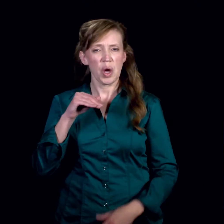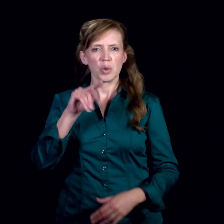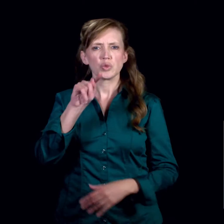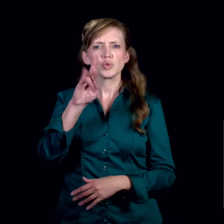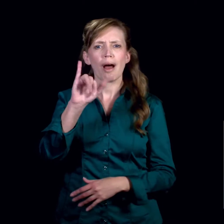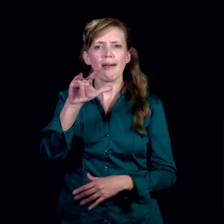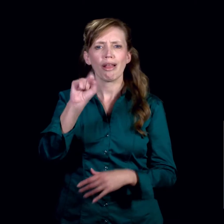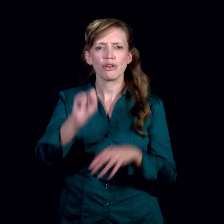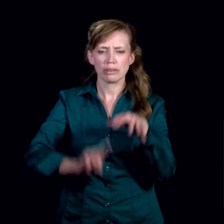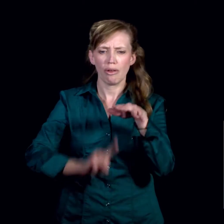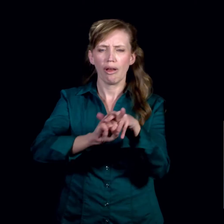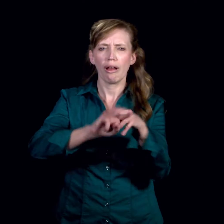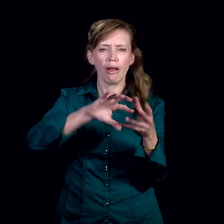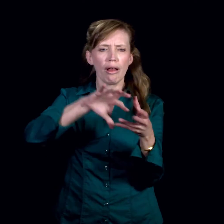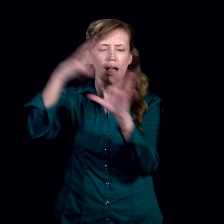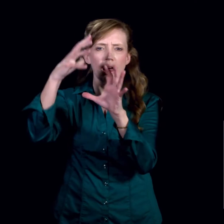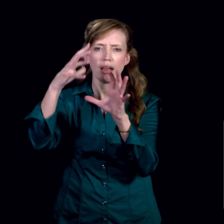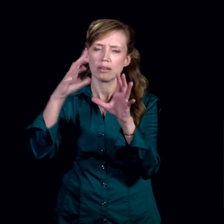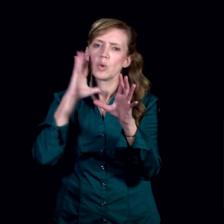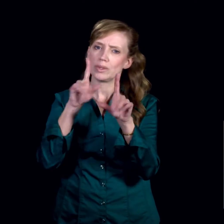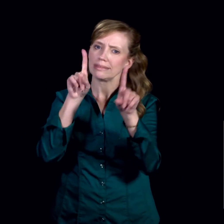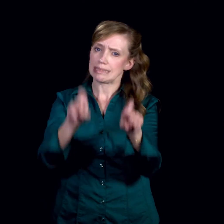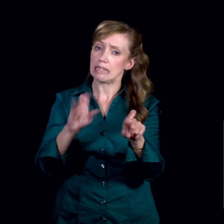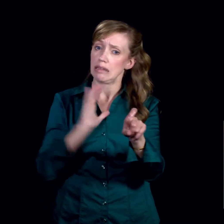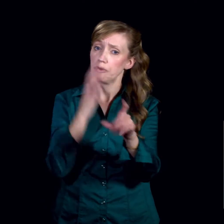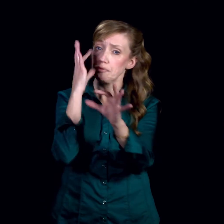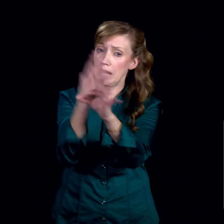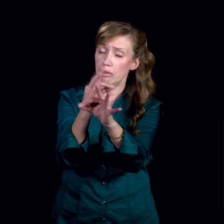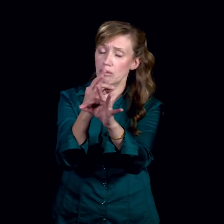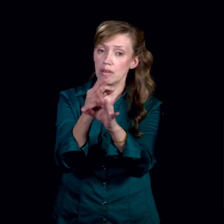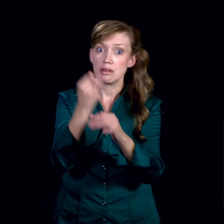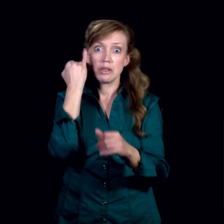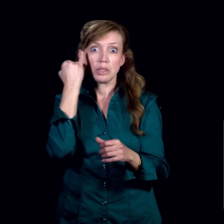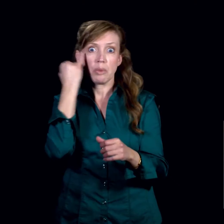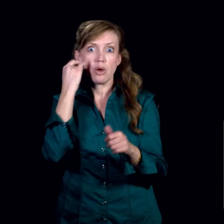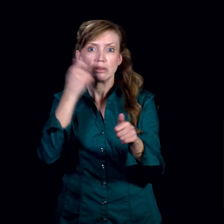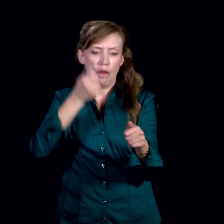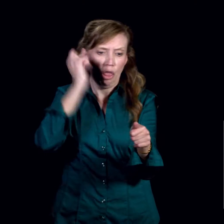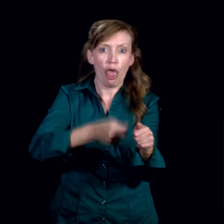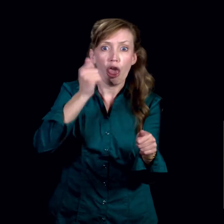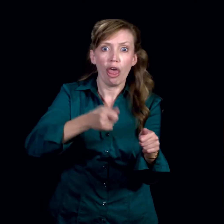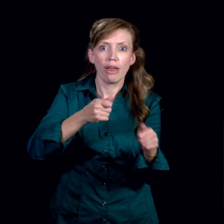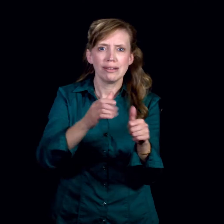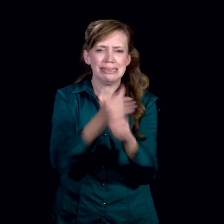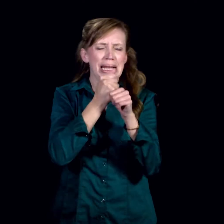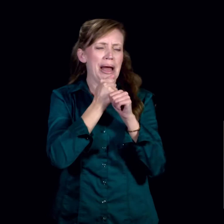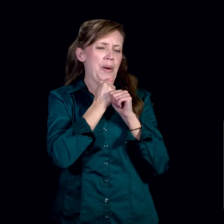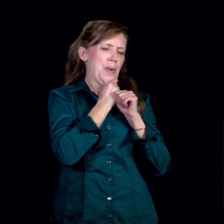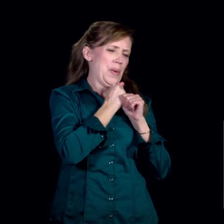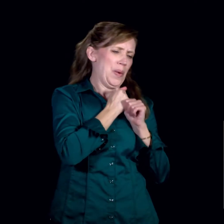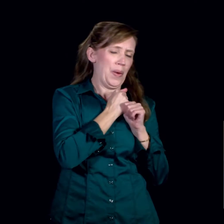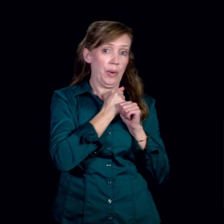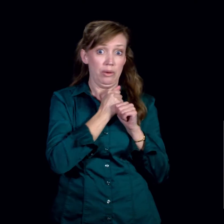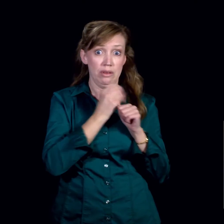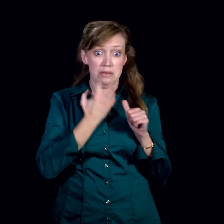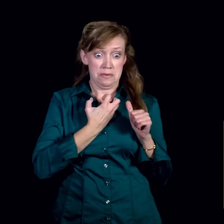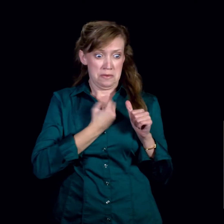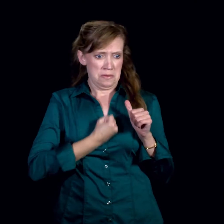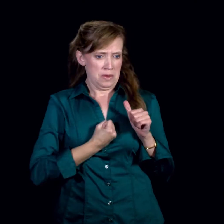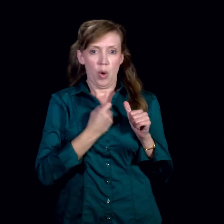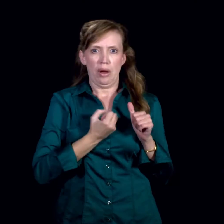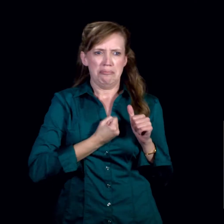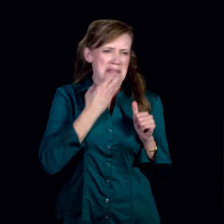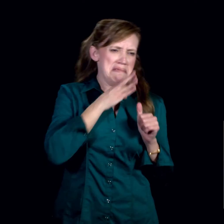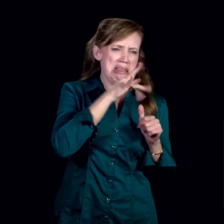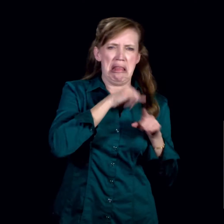one thing about trials. They reveal the reality of your faith. If you hit your thumb with a hammer, listen to what comes out of your mouth. That's an indication